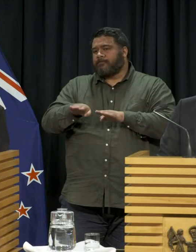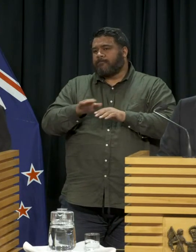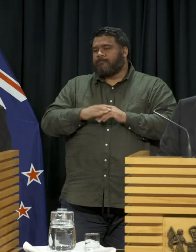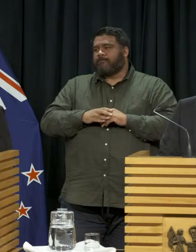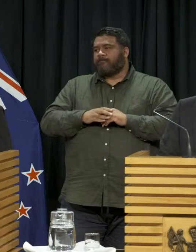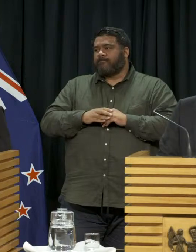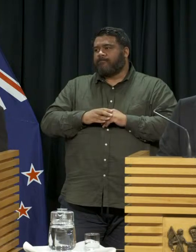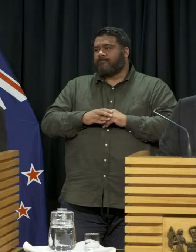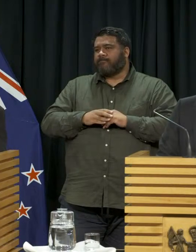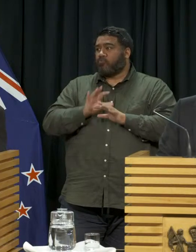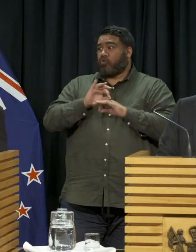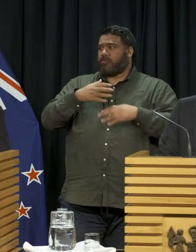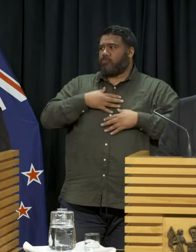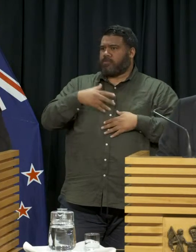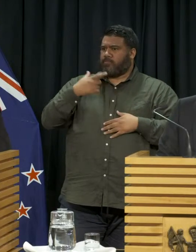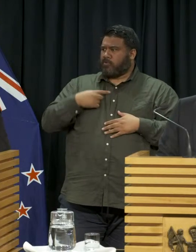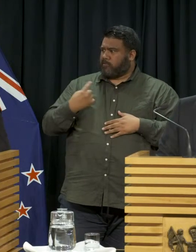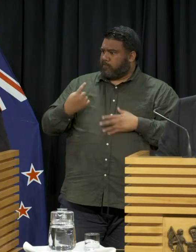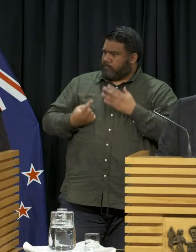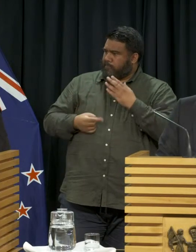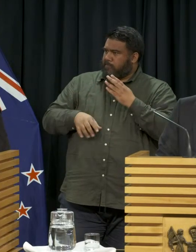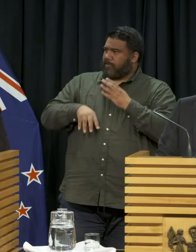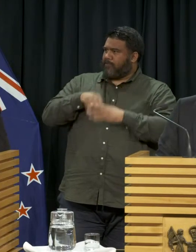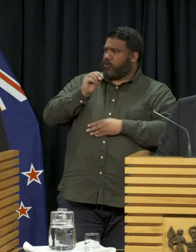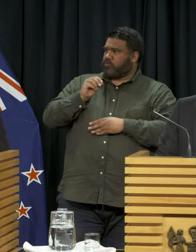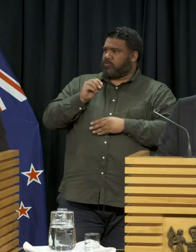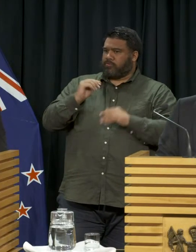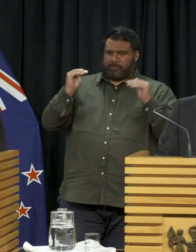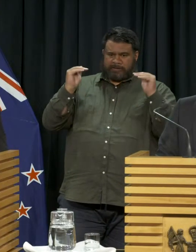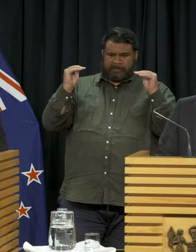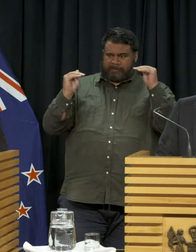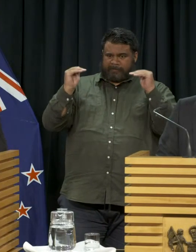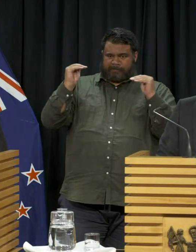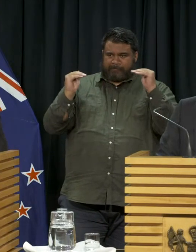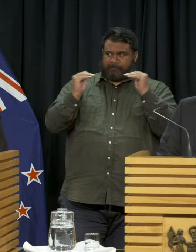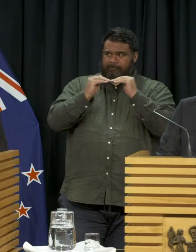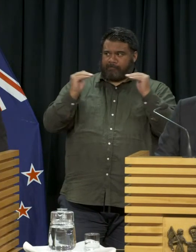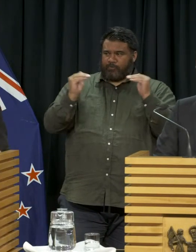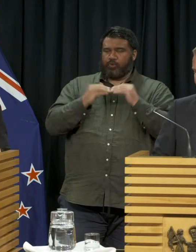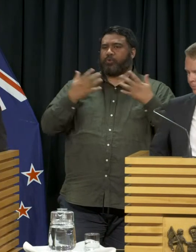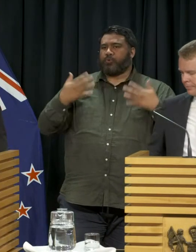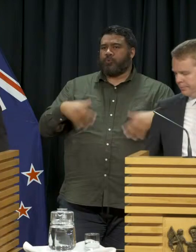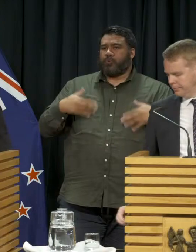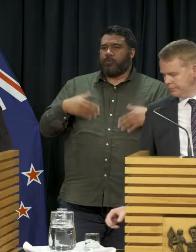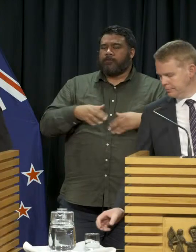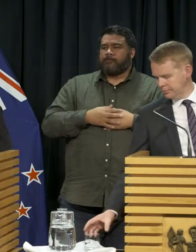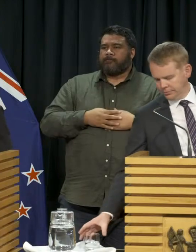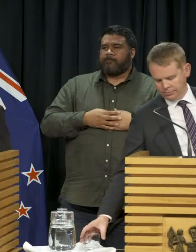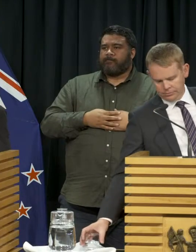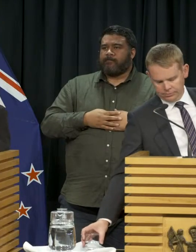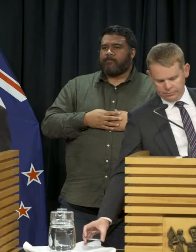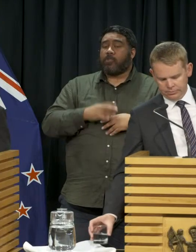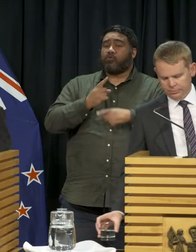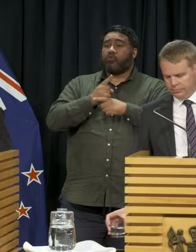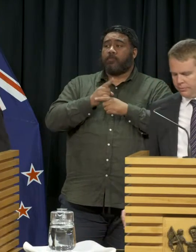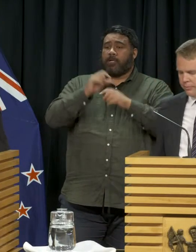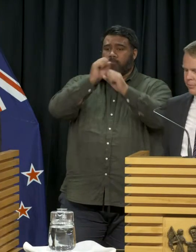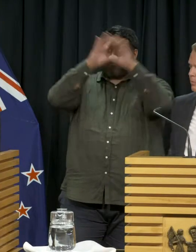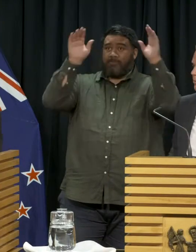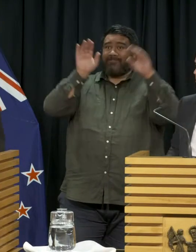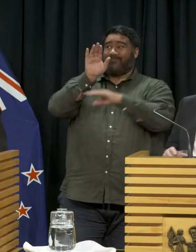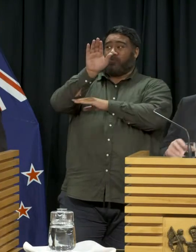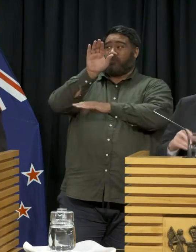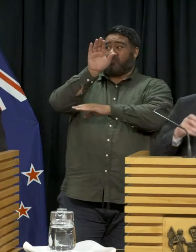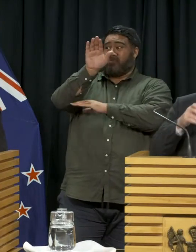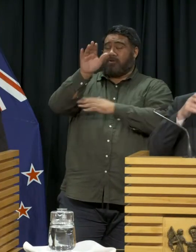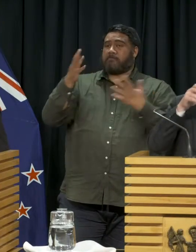given the outcome that election has produced. When it comes to the future, whatever